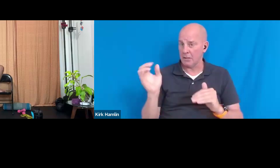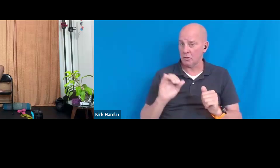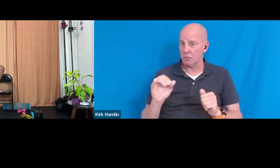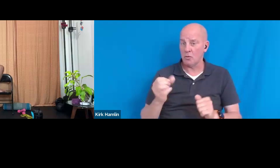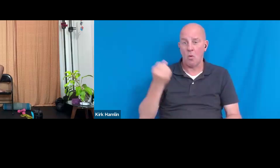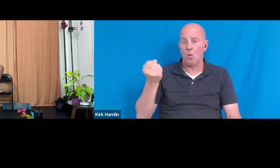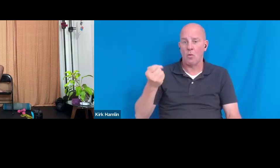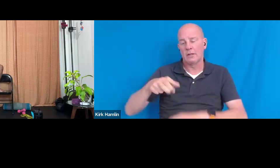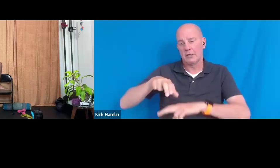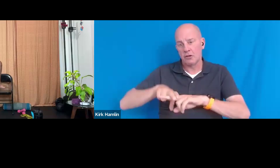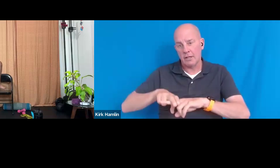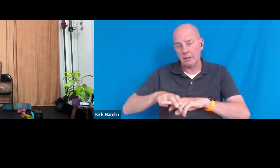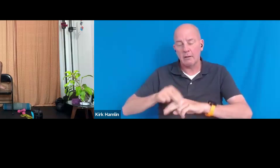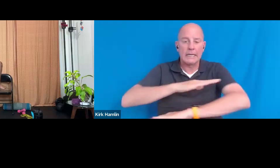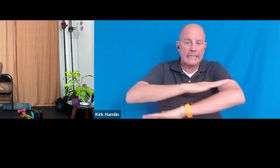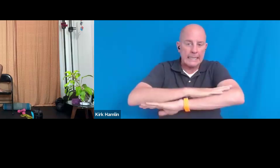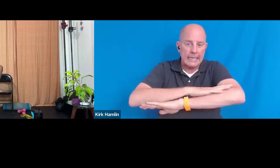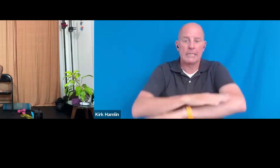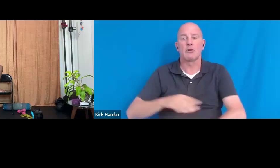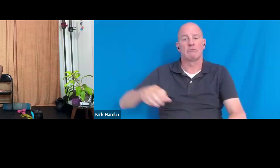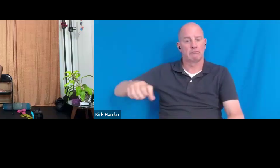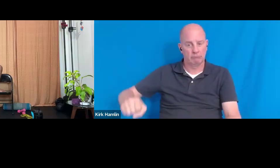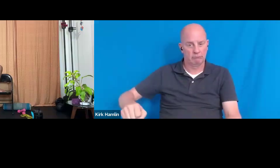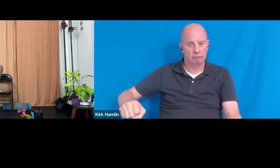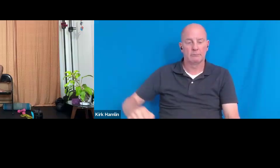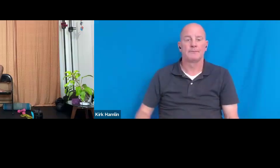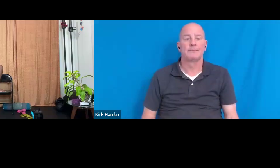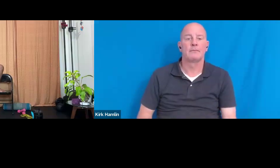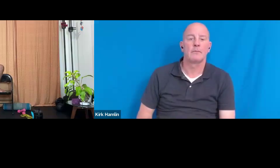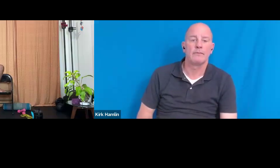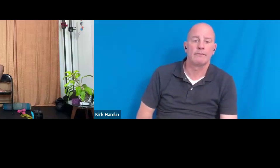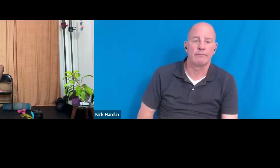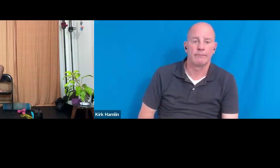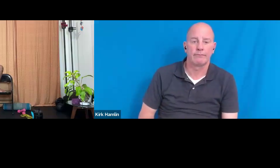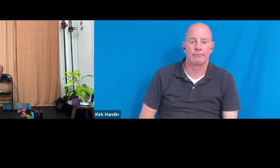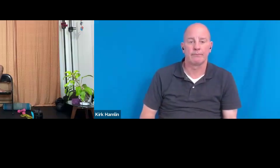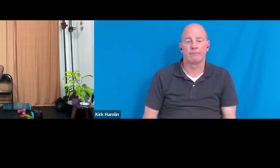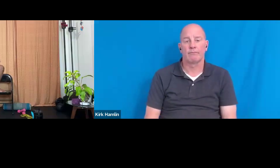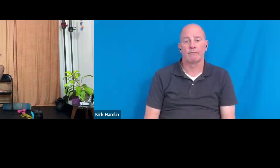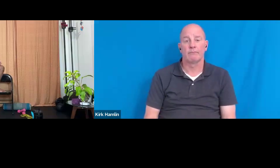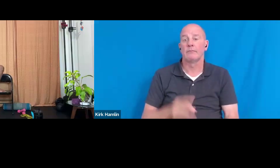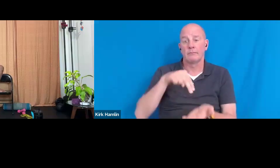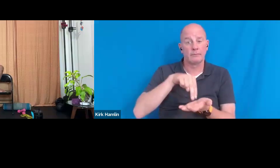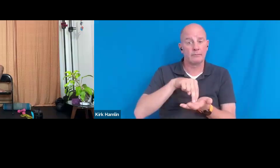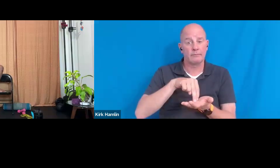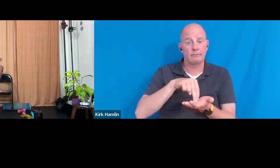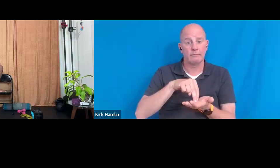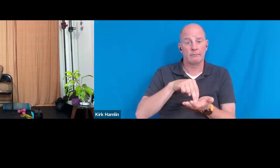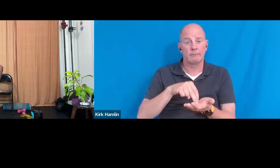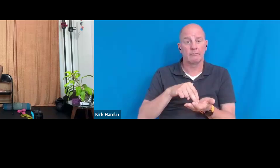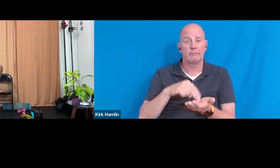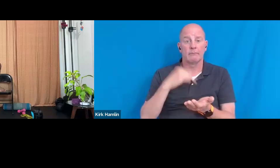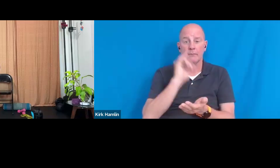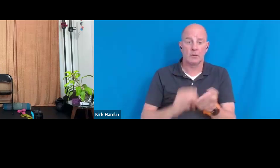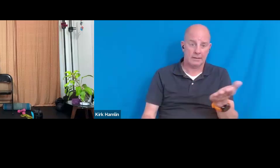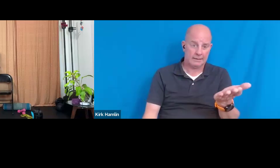maybe start from a higher height and lift up that way. So if you're standing, you're going to do 3 on one